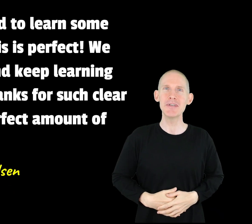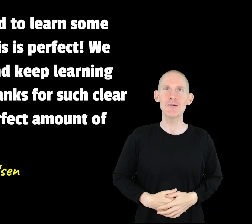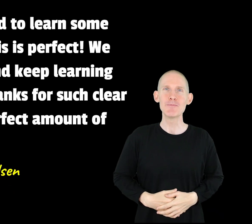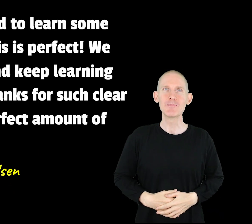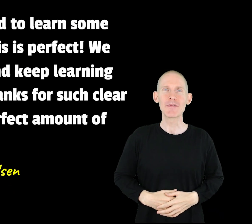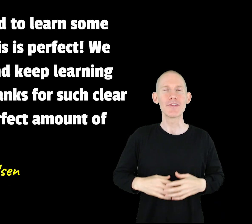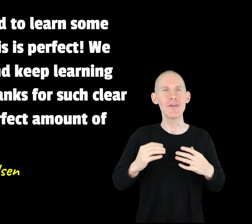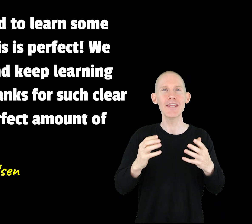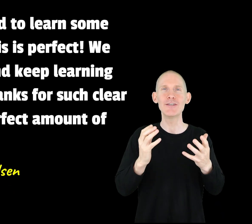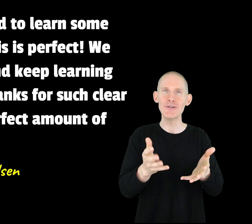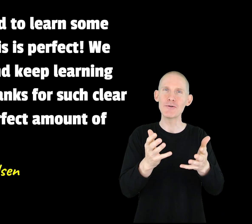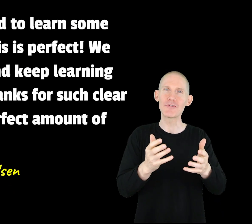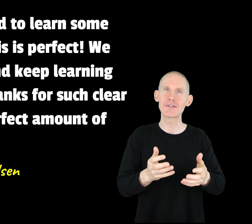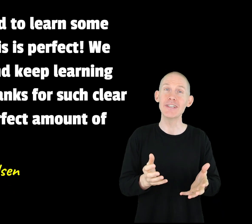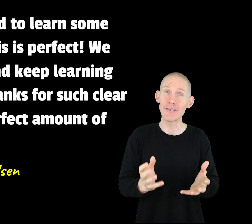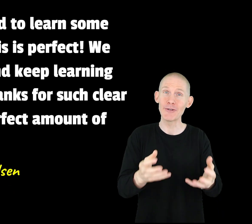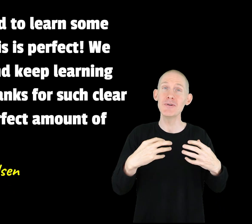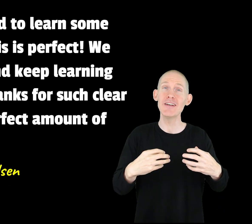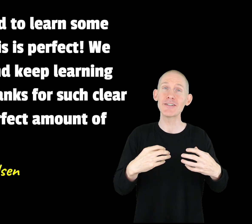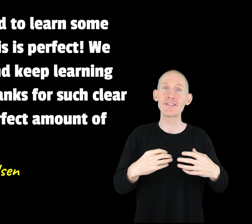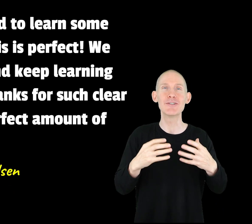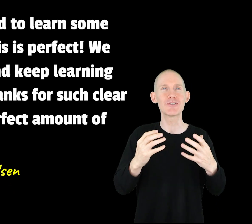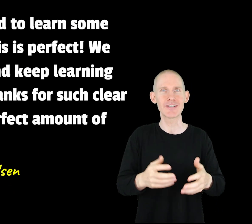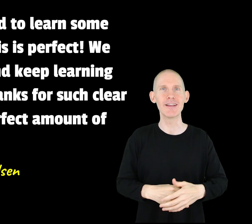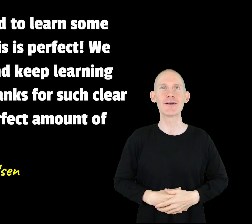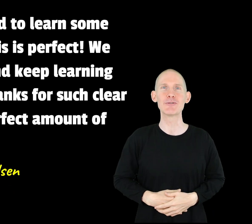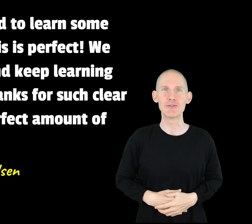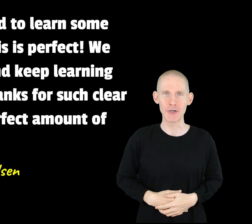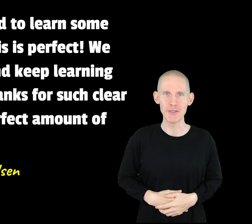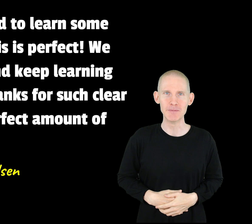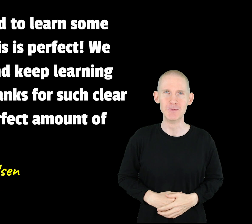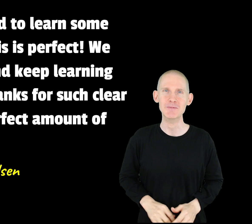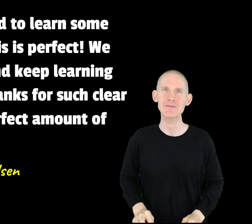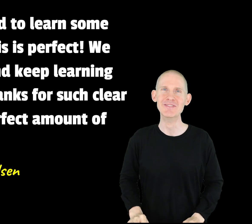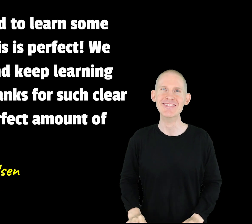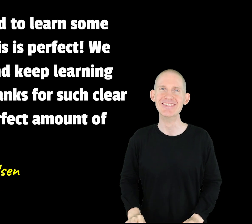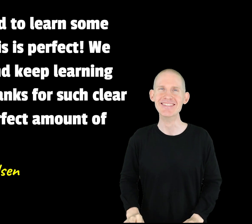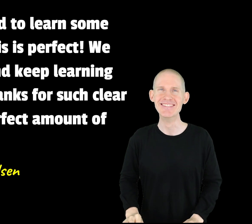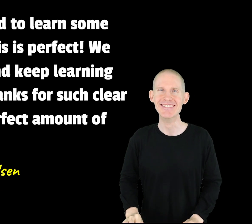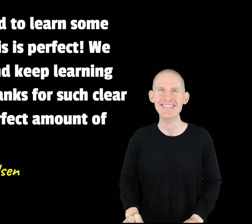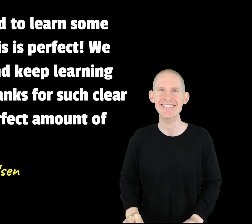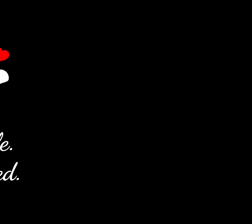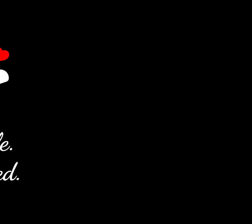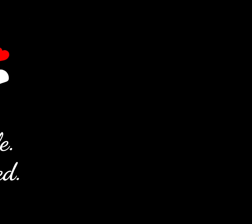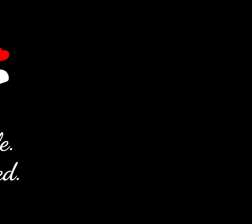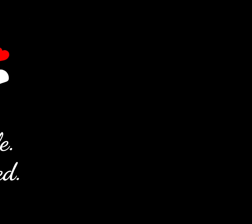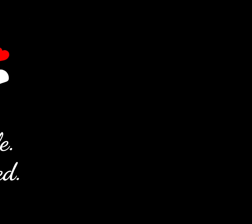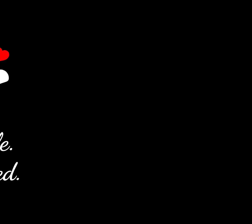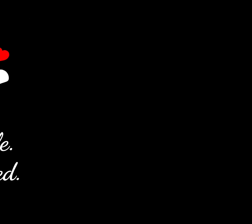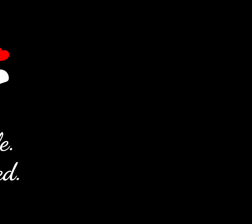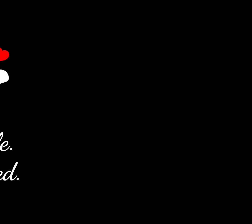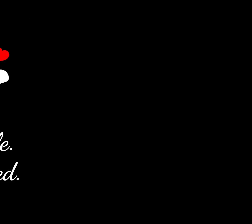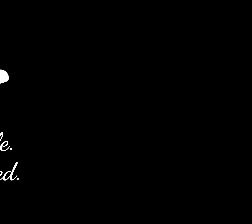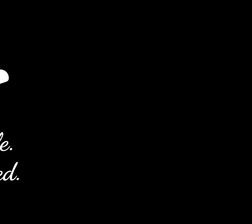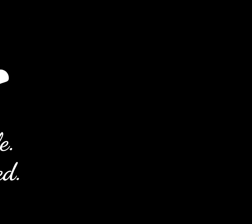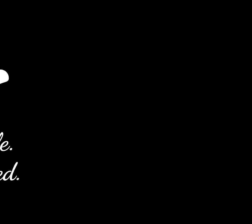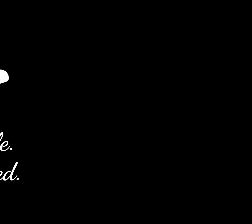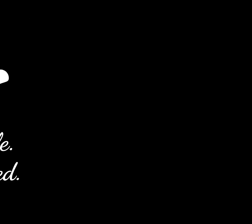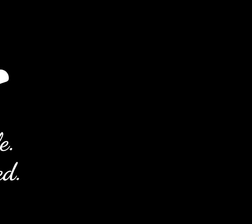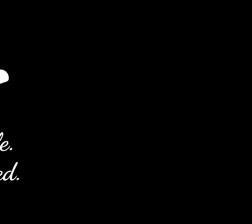going to make your journey more enjoyable. The content that you're learning, it's going to stick in your brain. You're going to be like, yeah, I remember it. And then you get out into the real